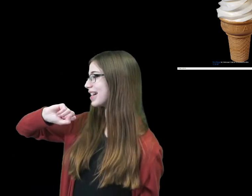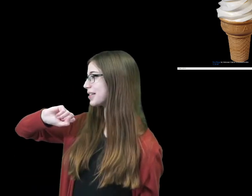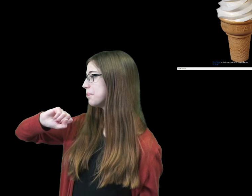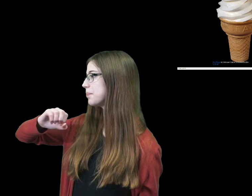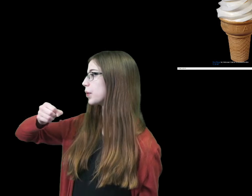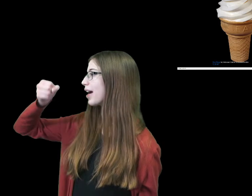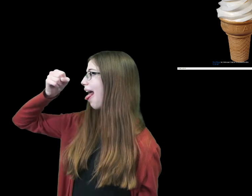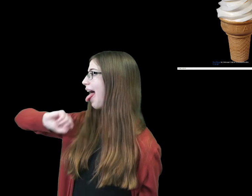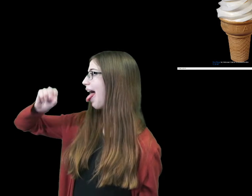cream or